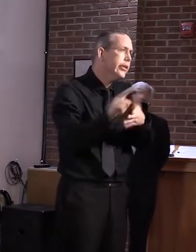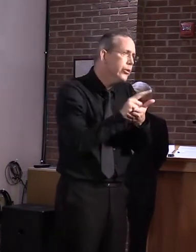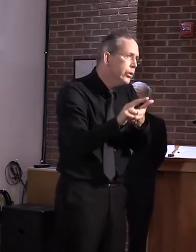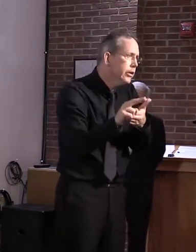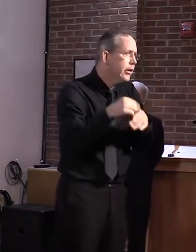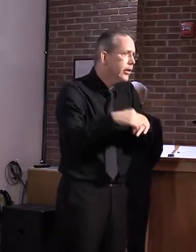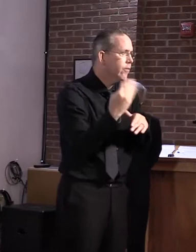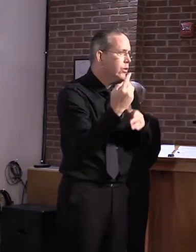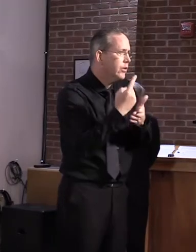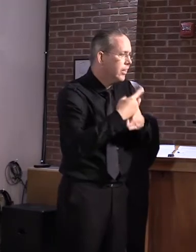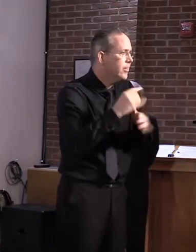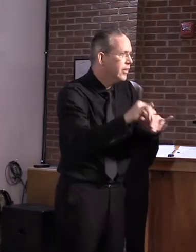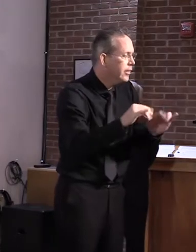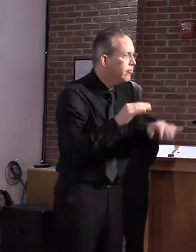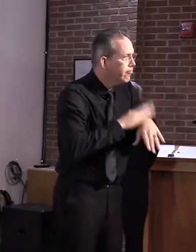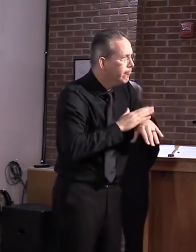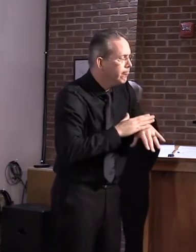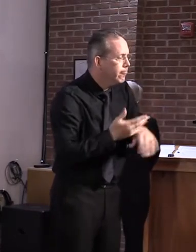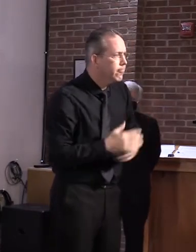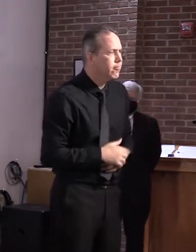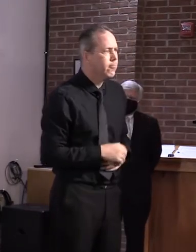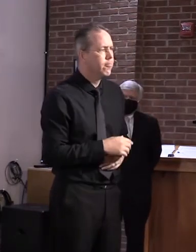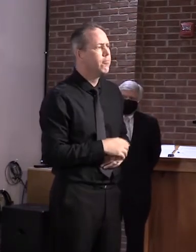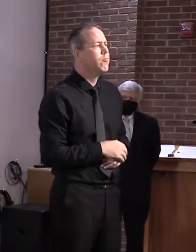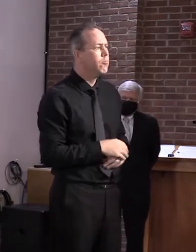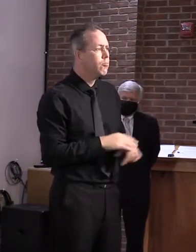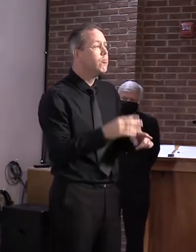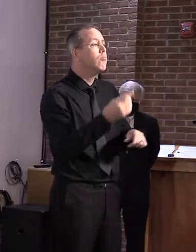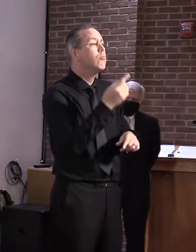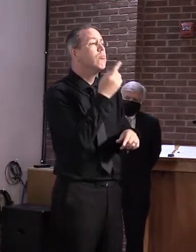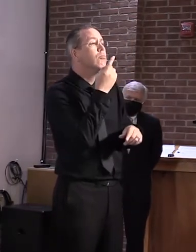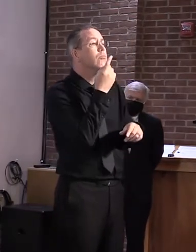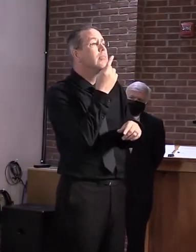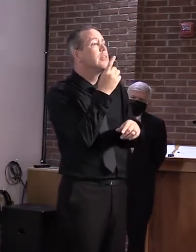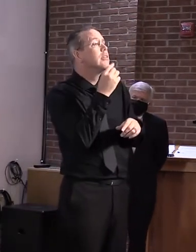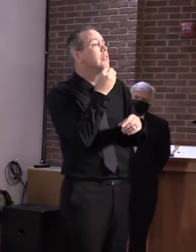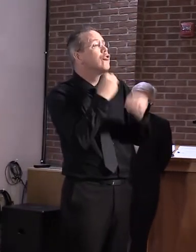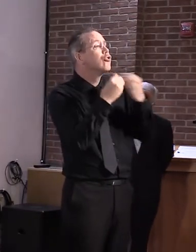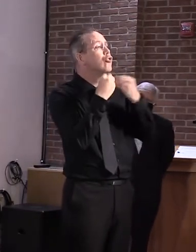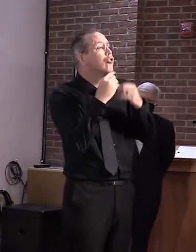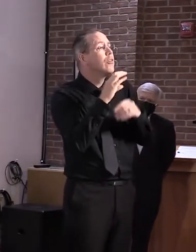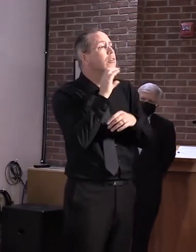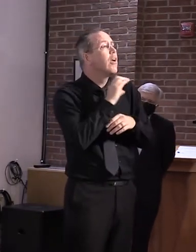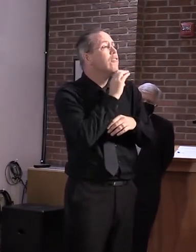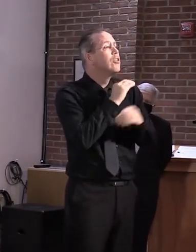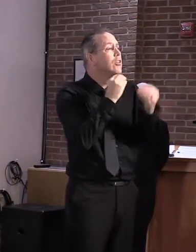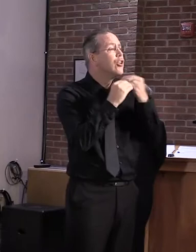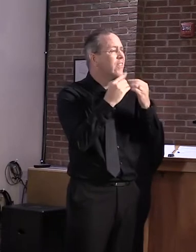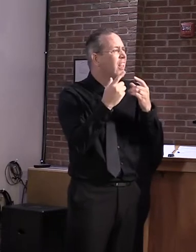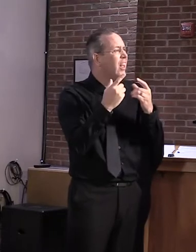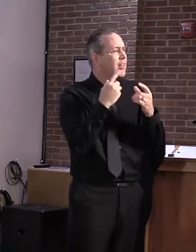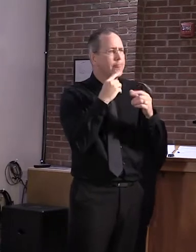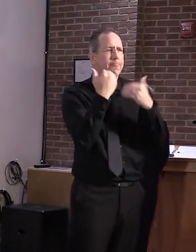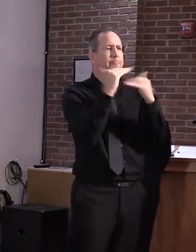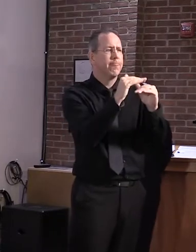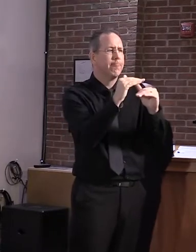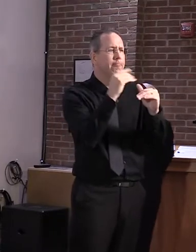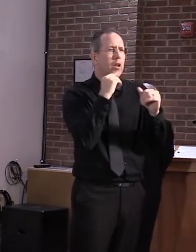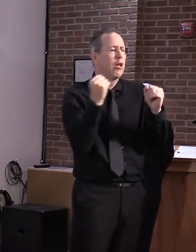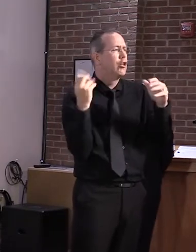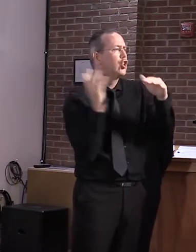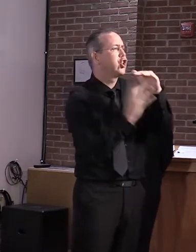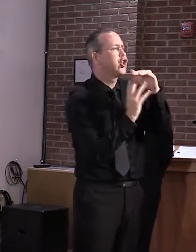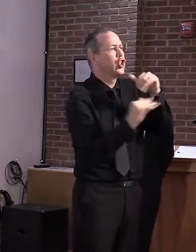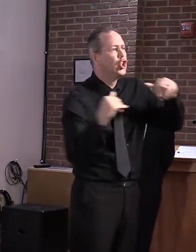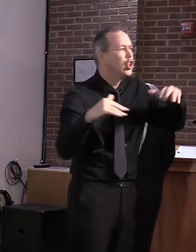you pick up a bag, or they'll deliver them to the dormitory systems, or they'll actually schedule class time as if you were